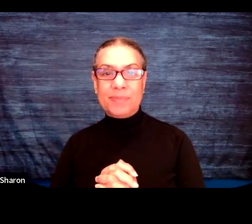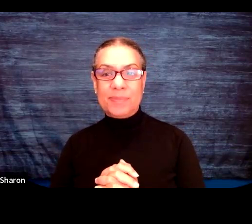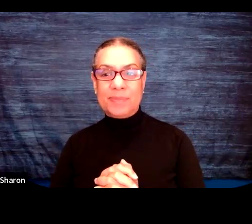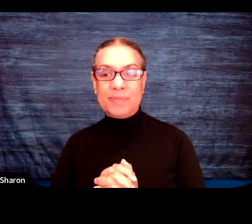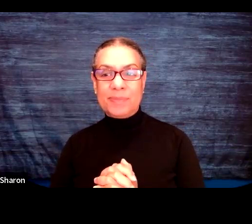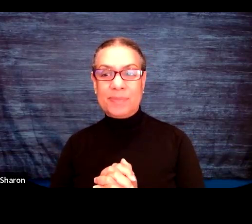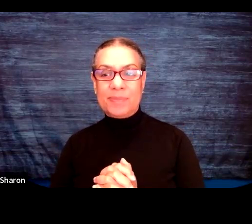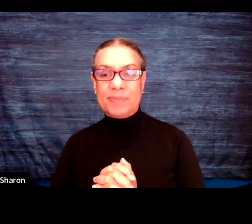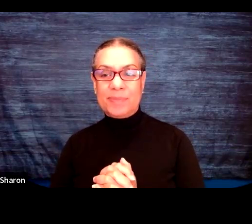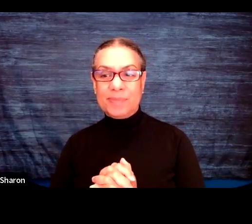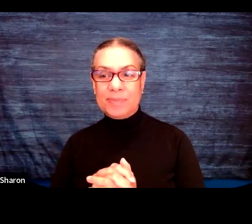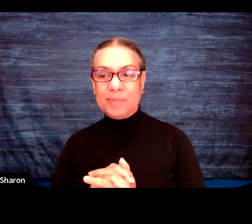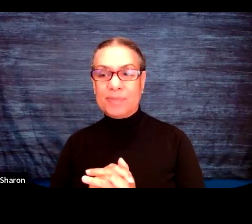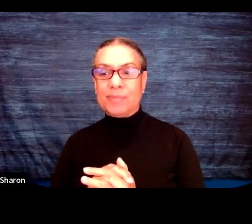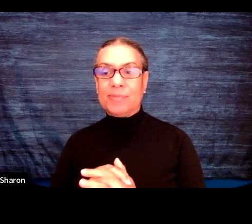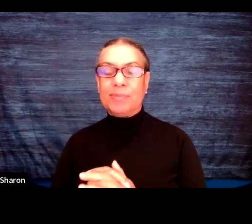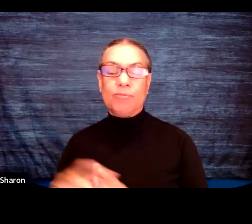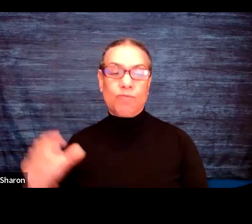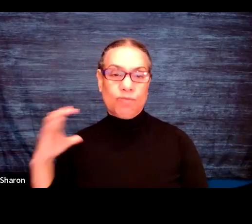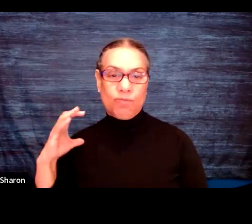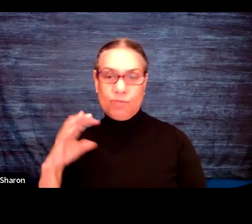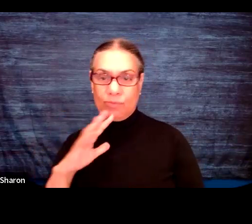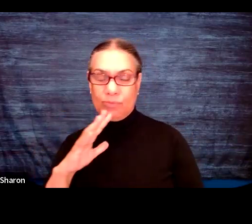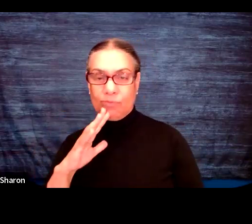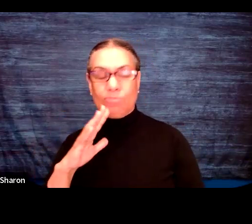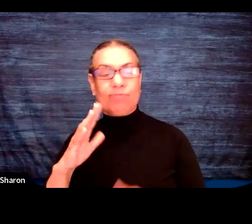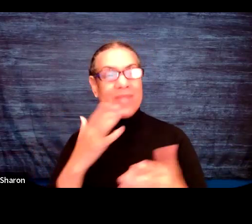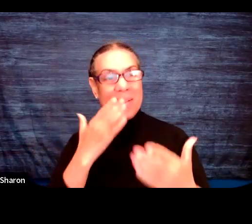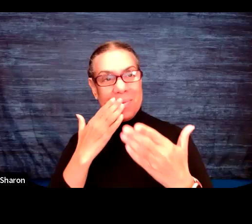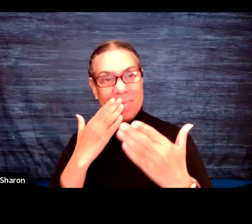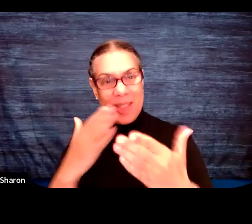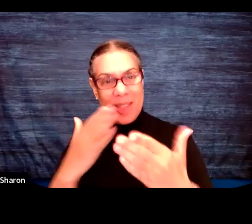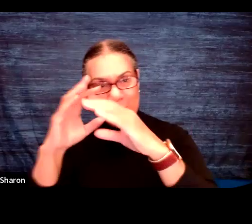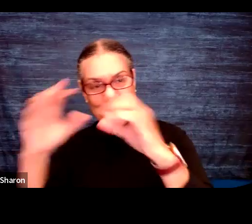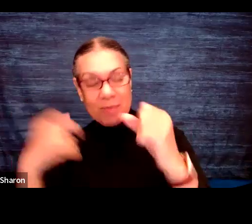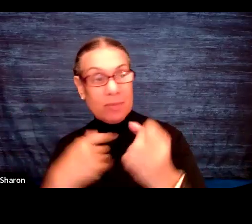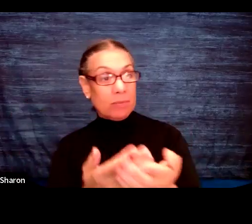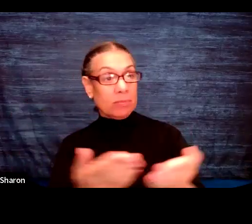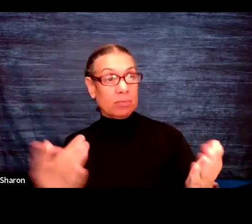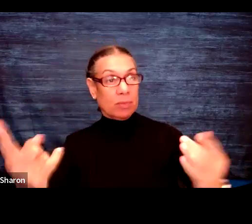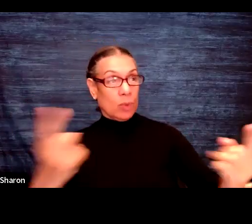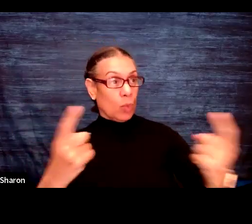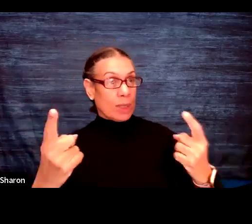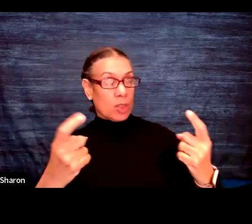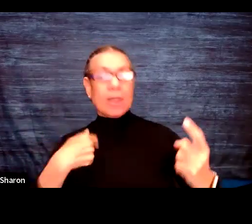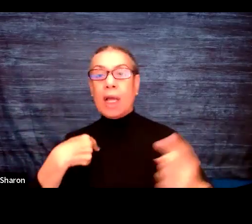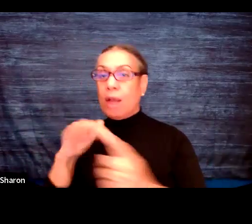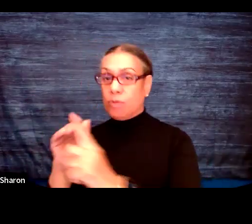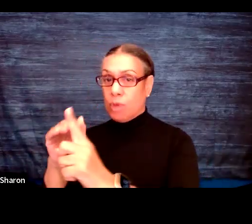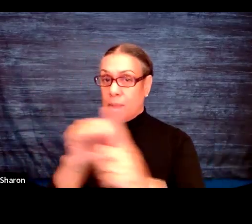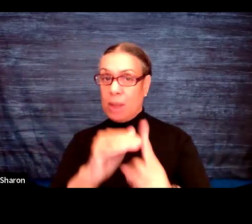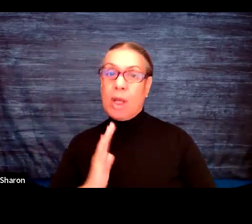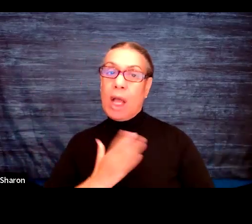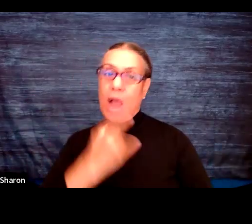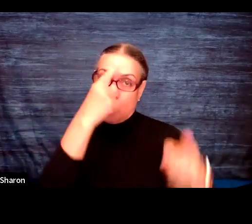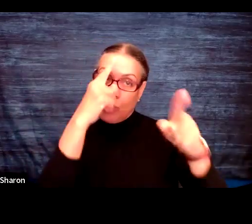Well, thank you, Superintendent. I will now open it up for questions and discussion from the committee. I'd like to remind my colleagues about our agreed